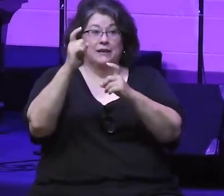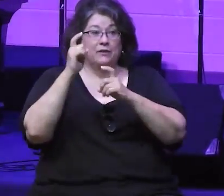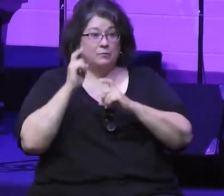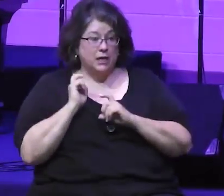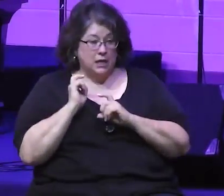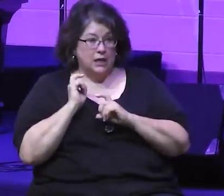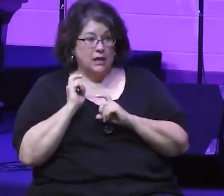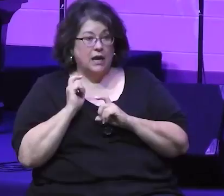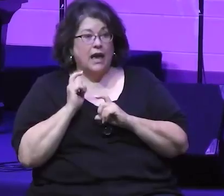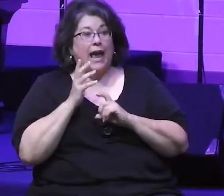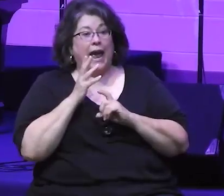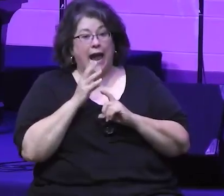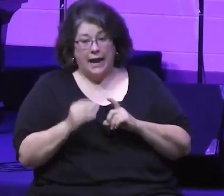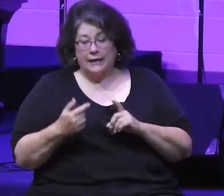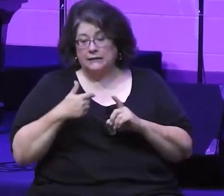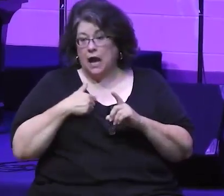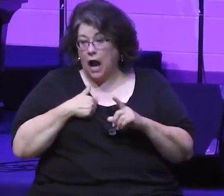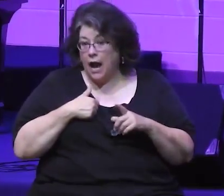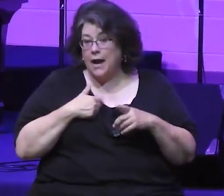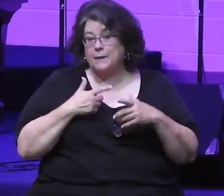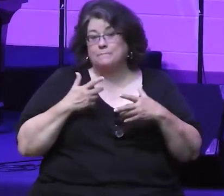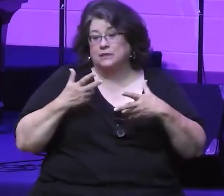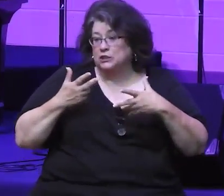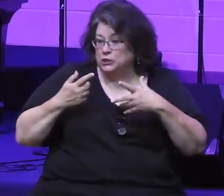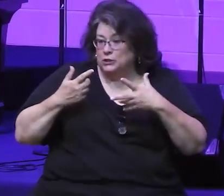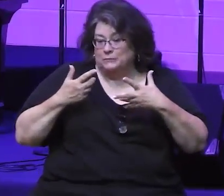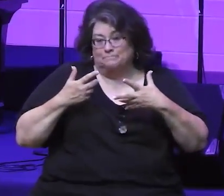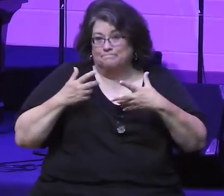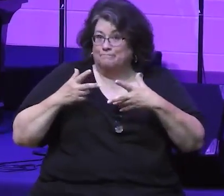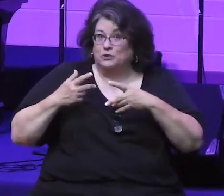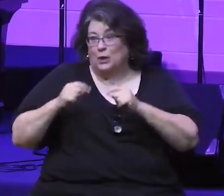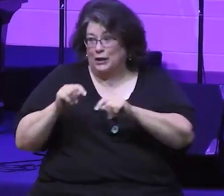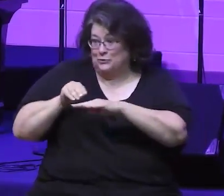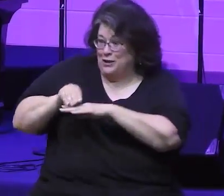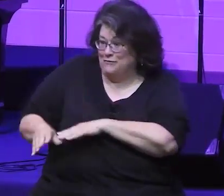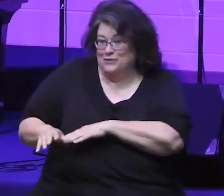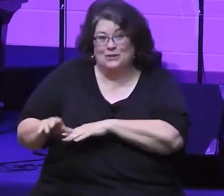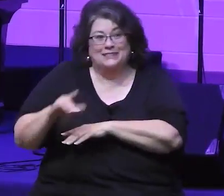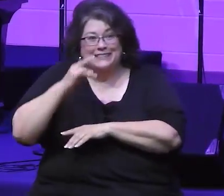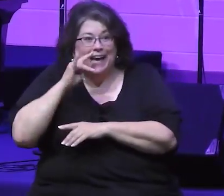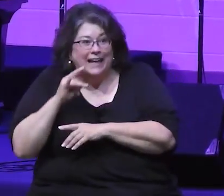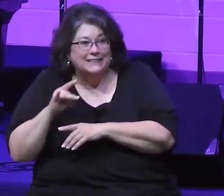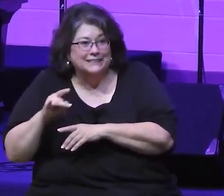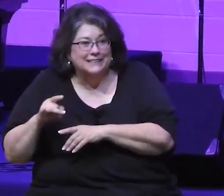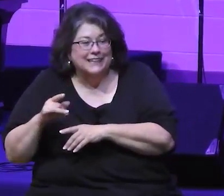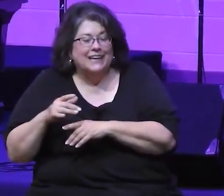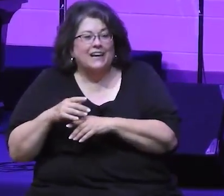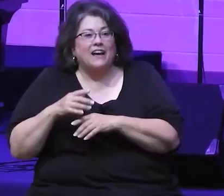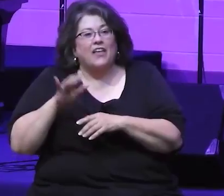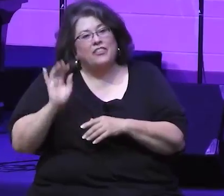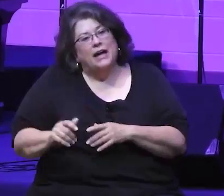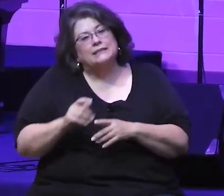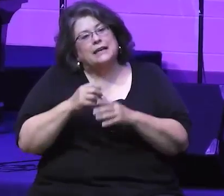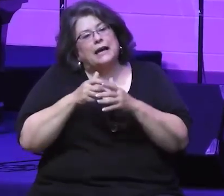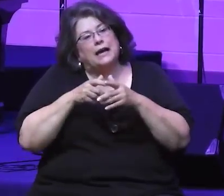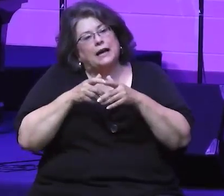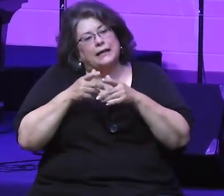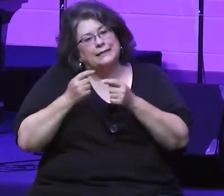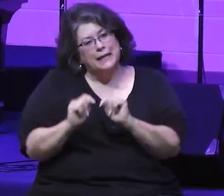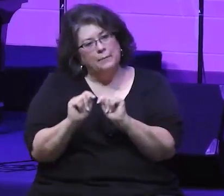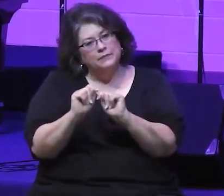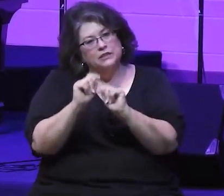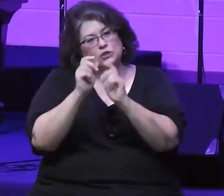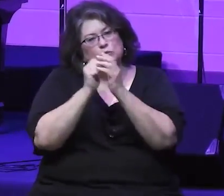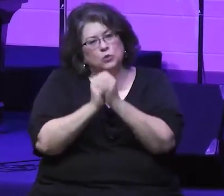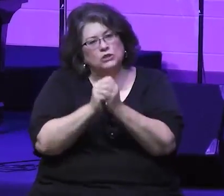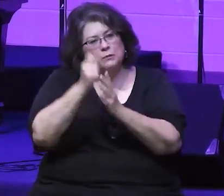into an environment of little girls that don't want anything to do with my wonderful coaching. But the point is, this is an attempt to worship God. You made me in